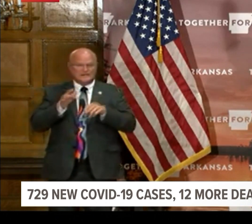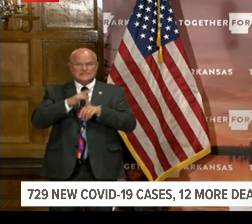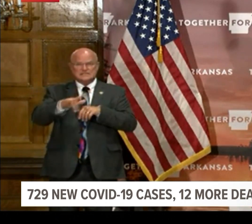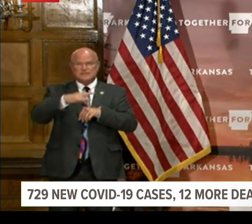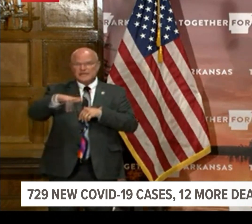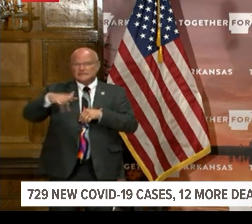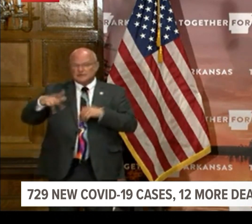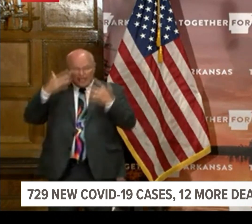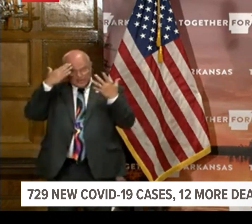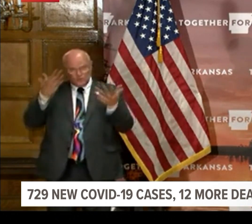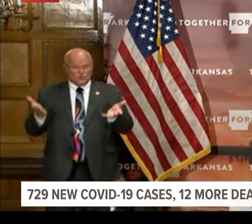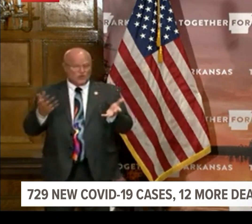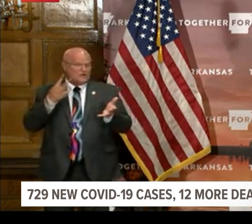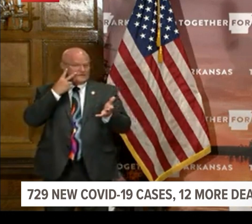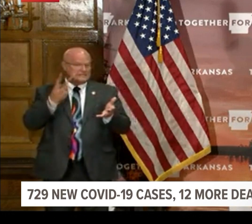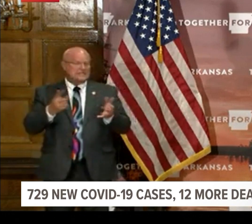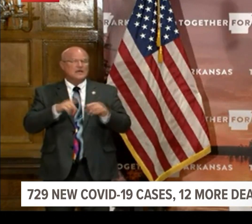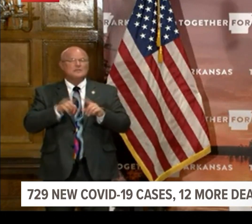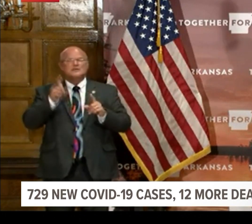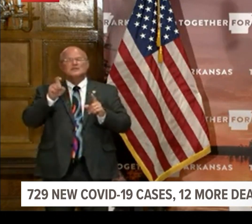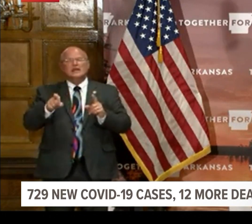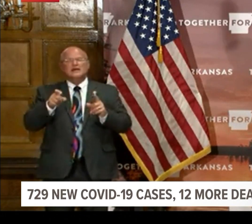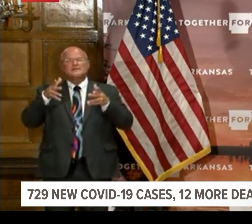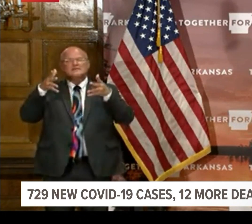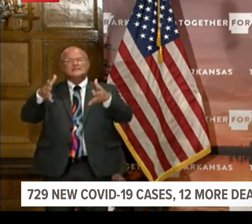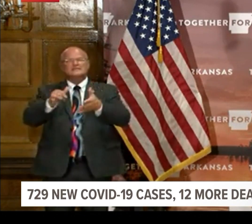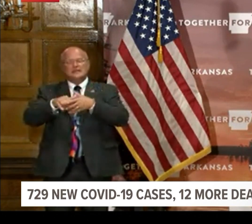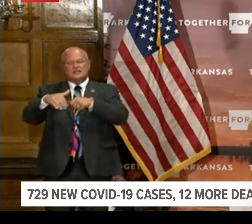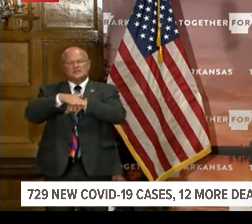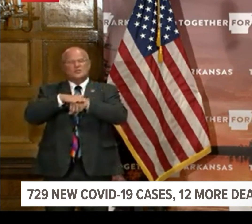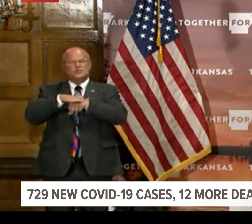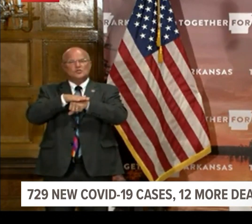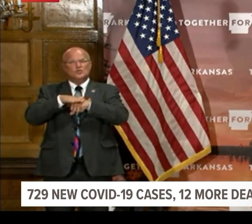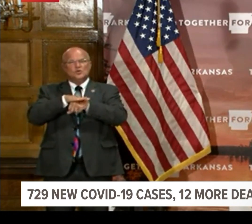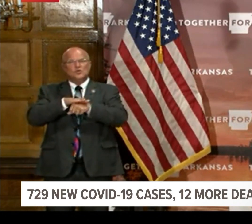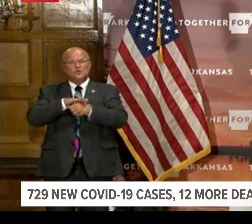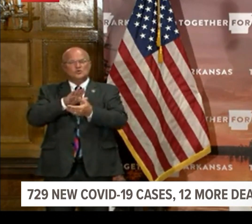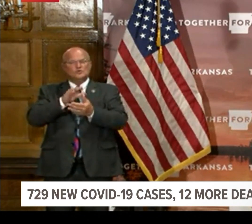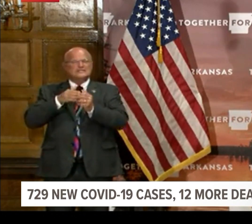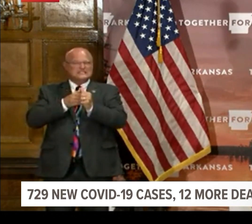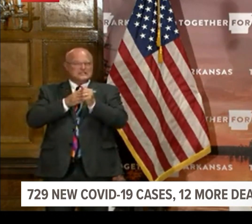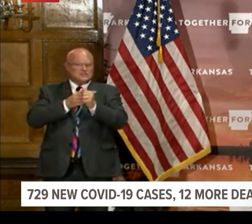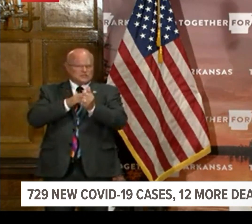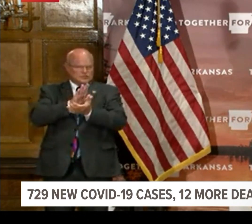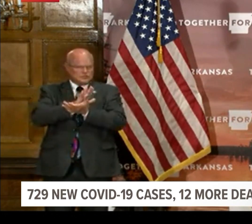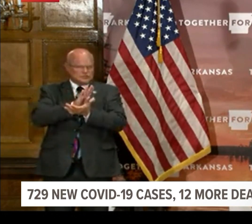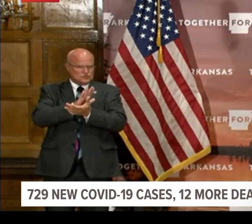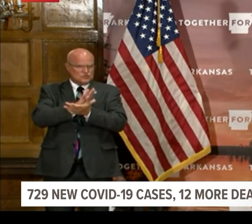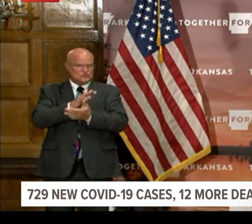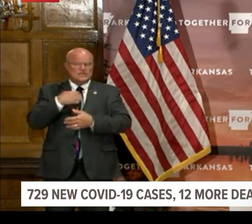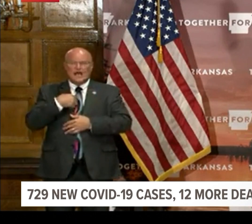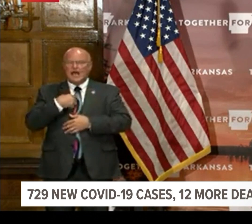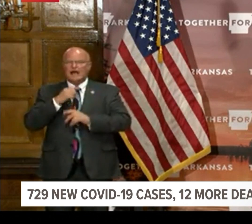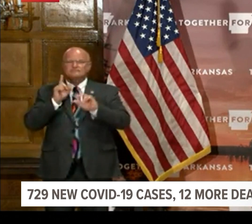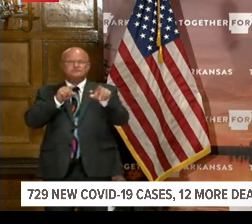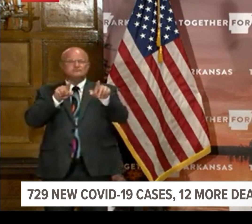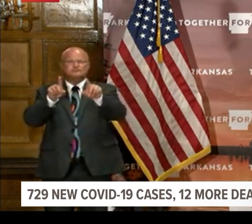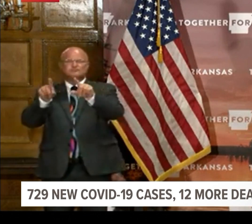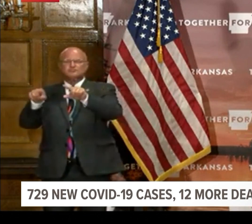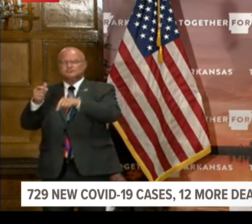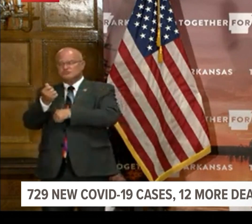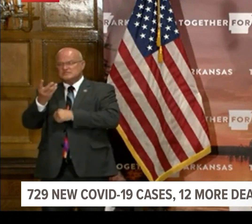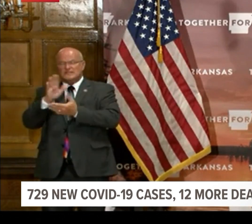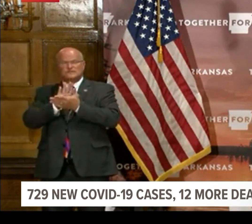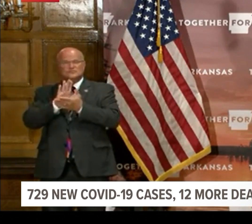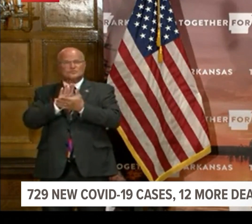in between each one of those. So you have to leave that to the local leadership. I've toured many schools, and they're